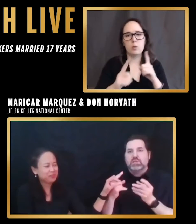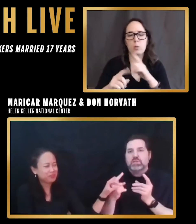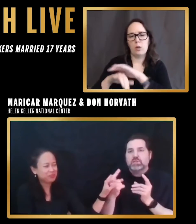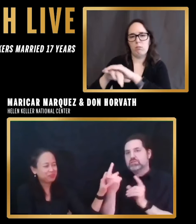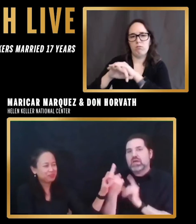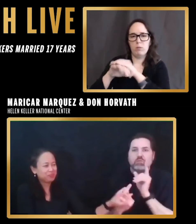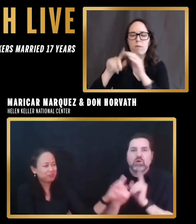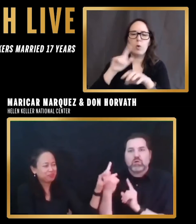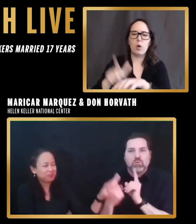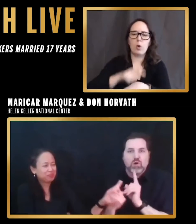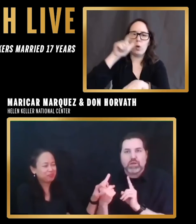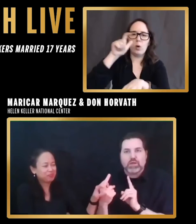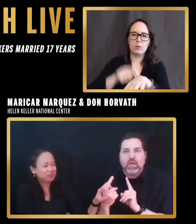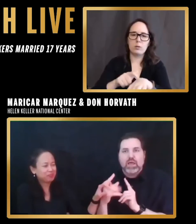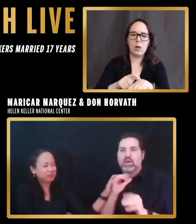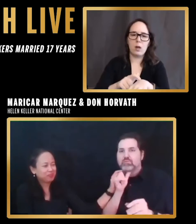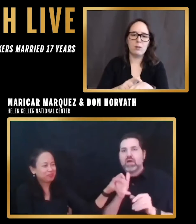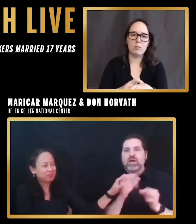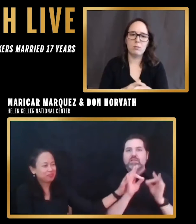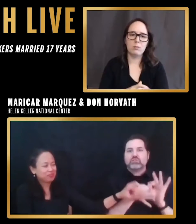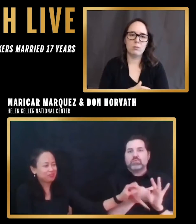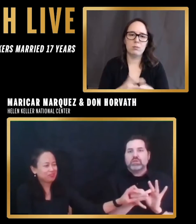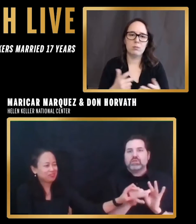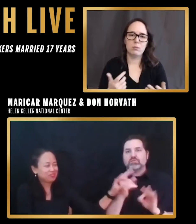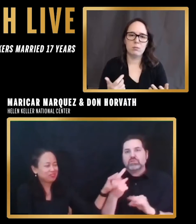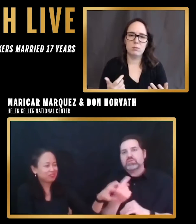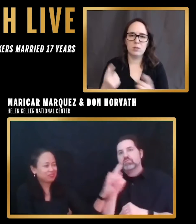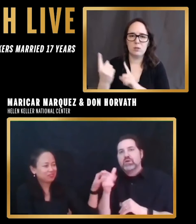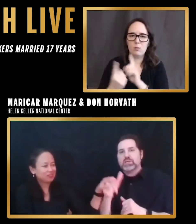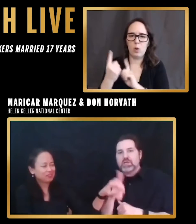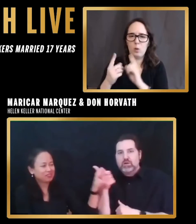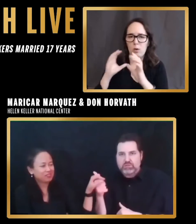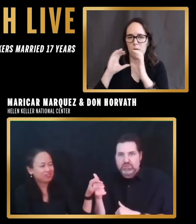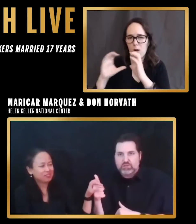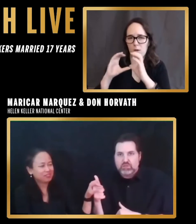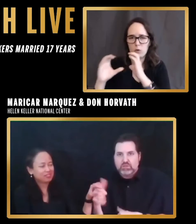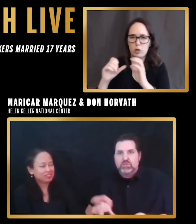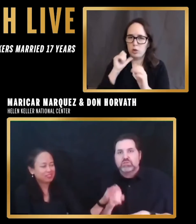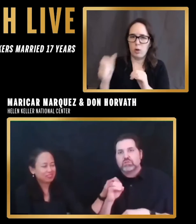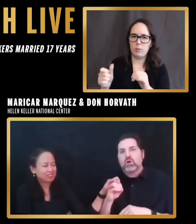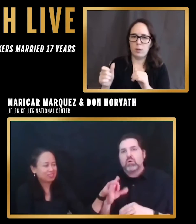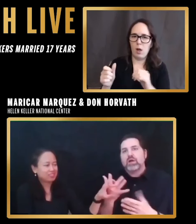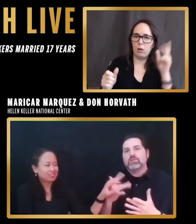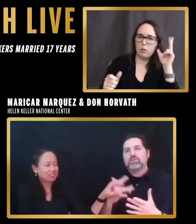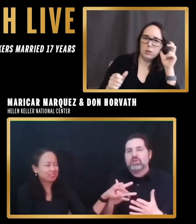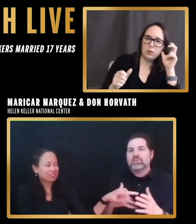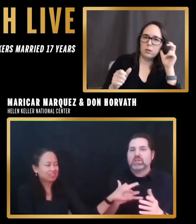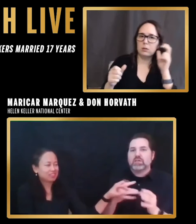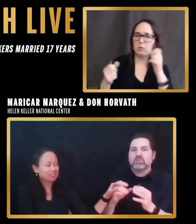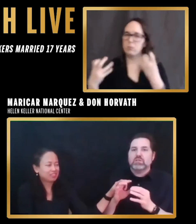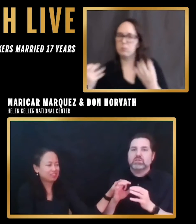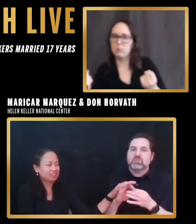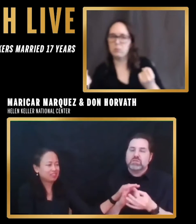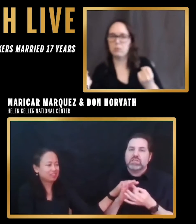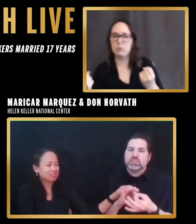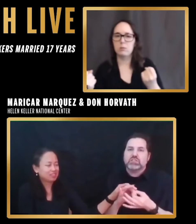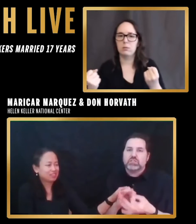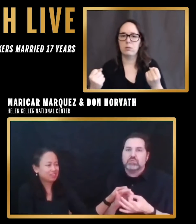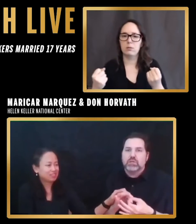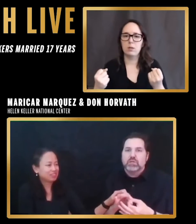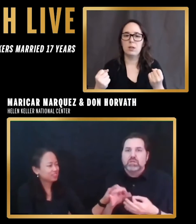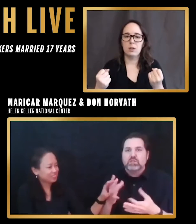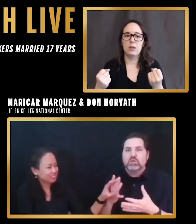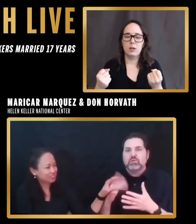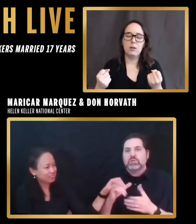because it's that one-on-one, and I'm not interpreting for somebody else. So I think in the